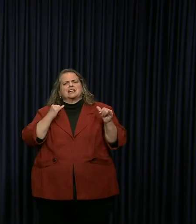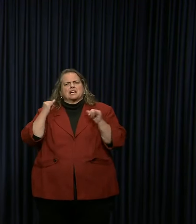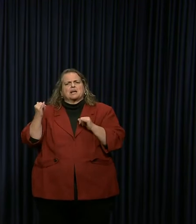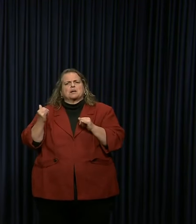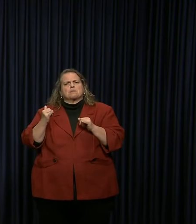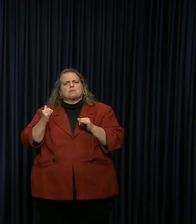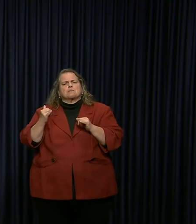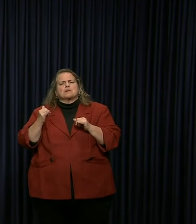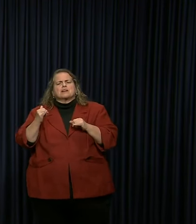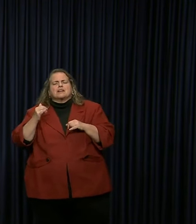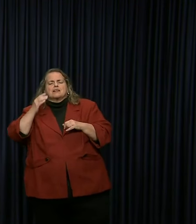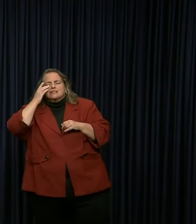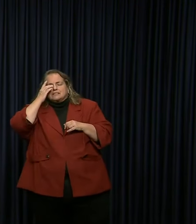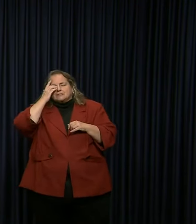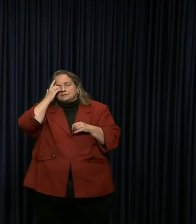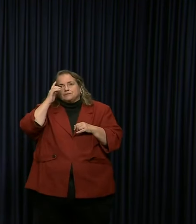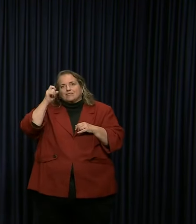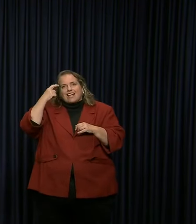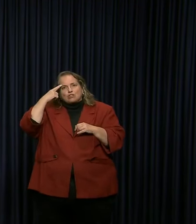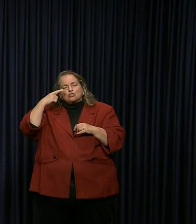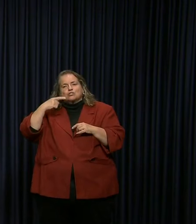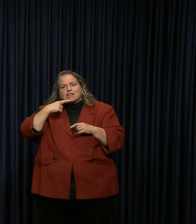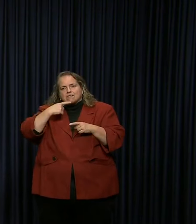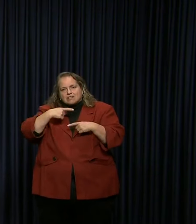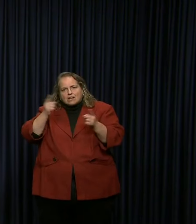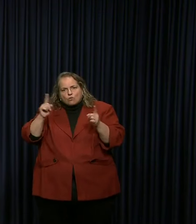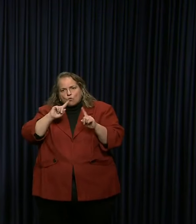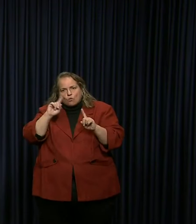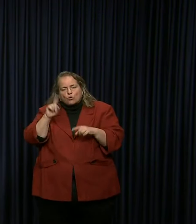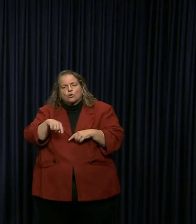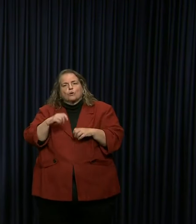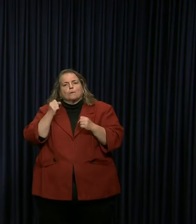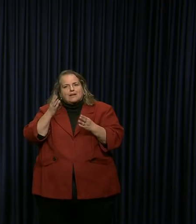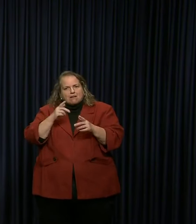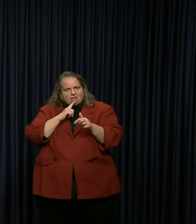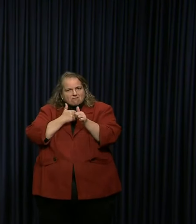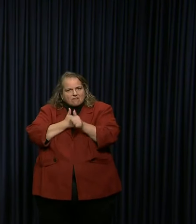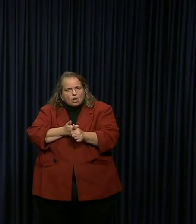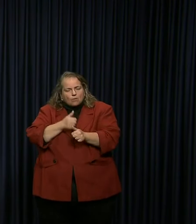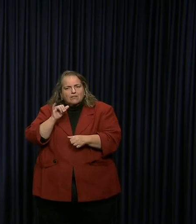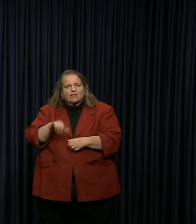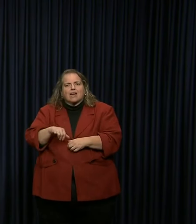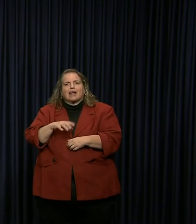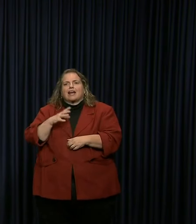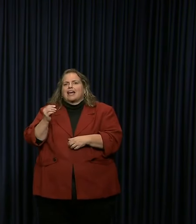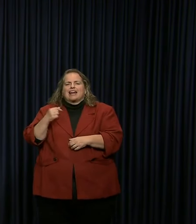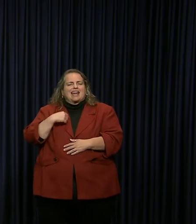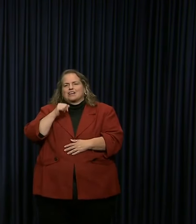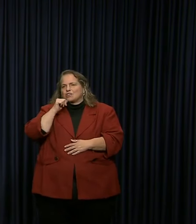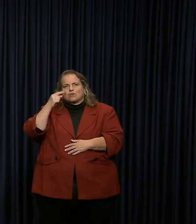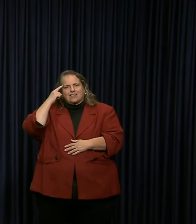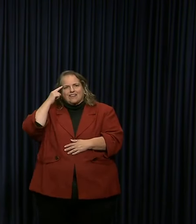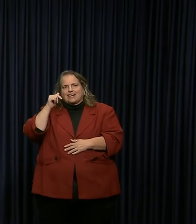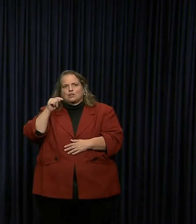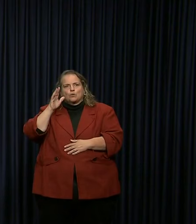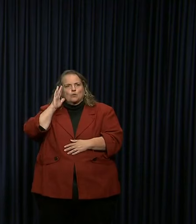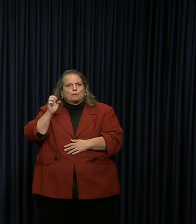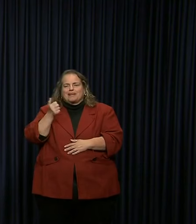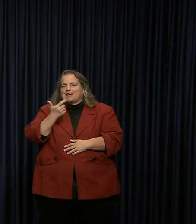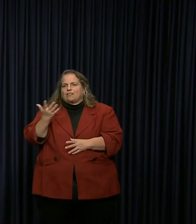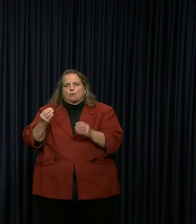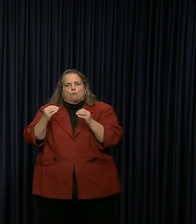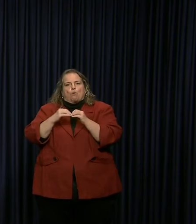page. Governors have instituted the orders, many of them following that, and I don't think that this is going to be